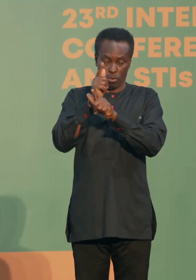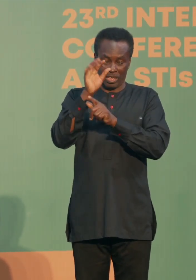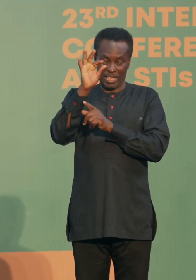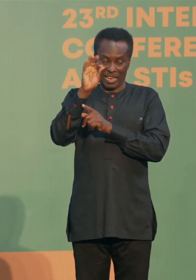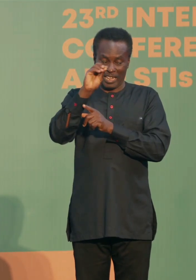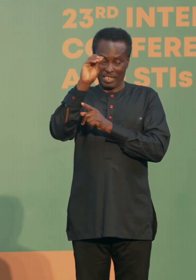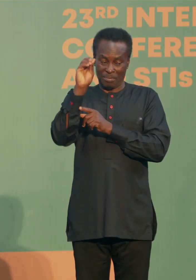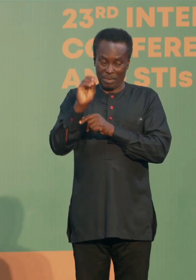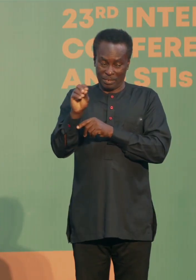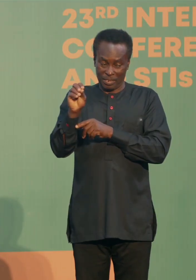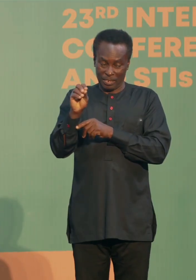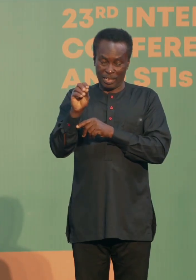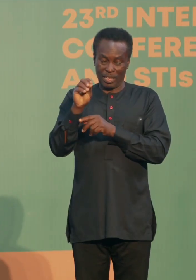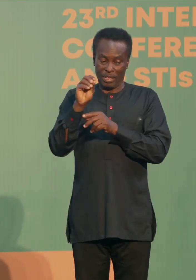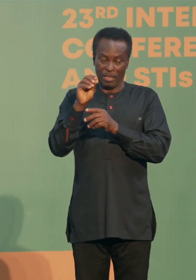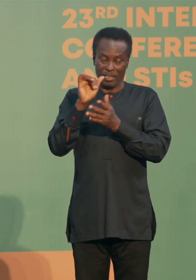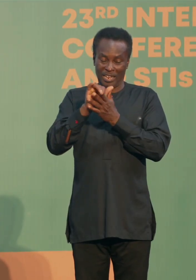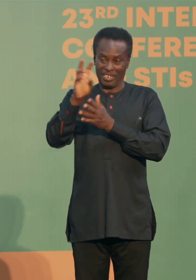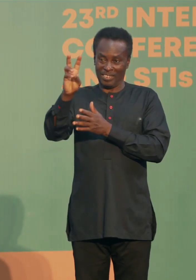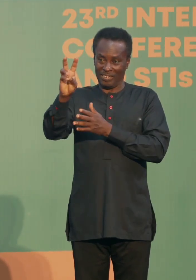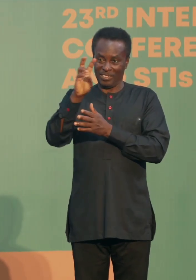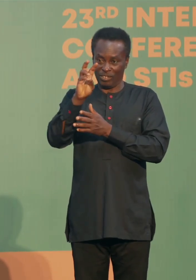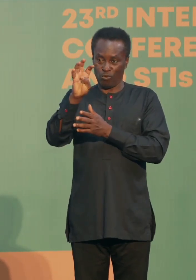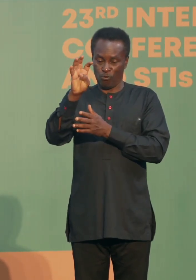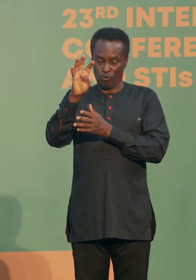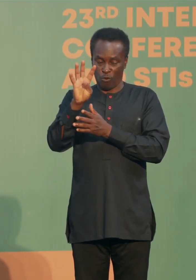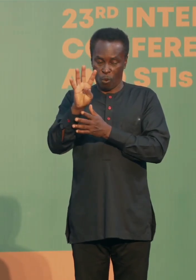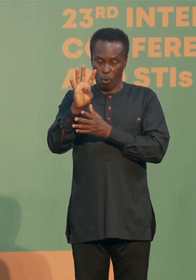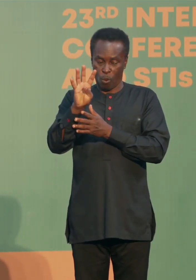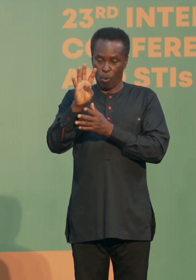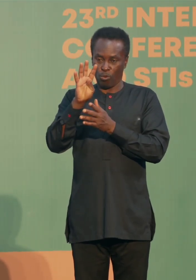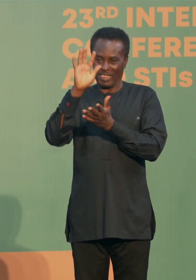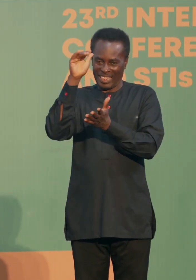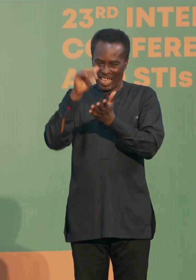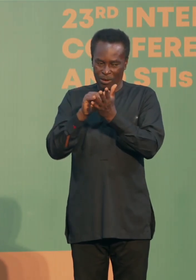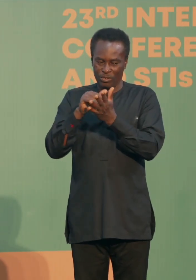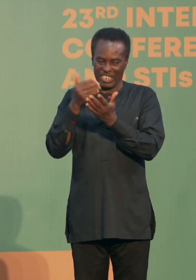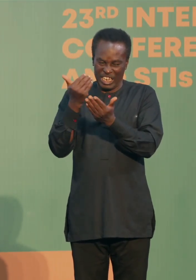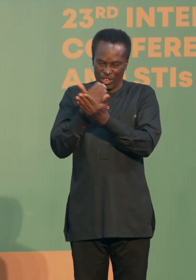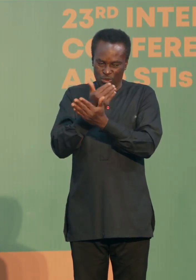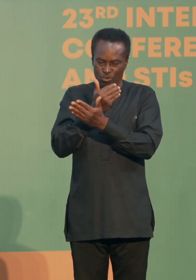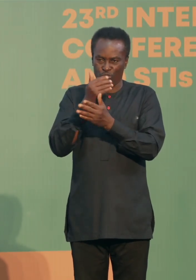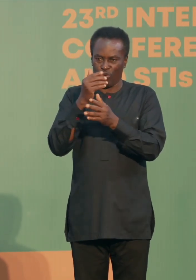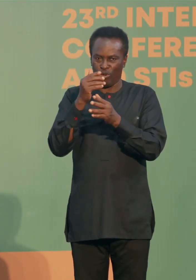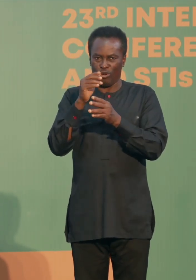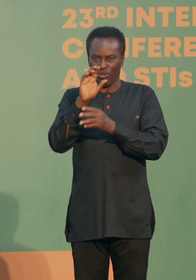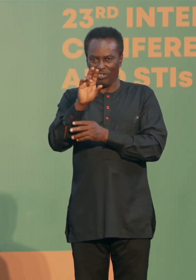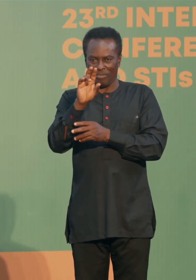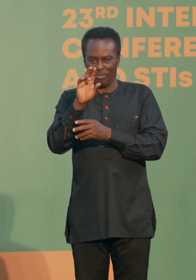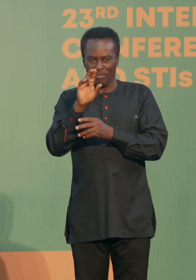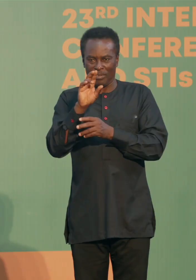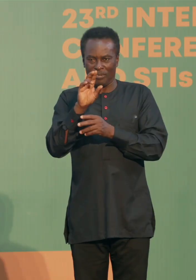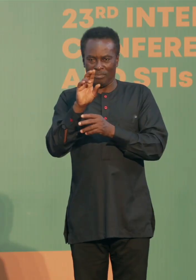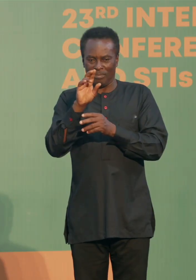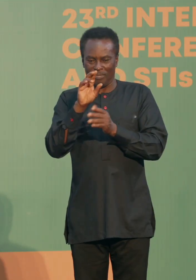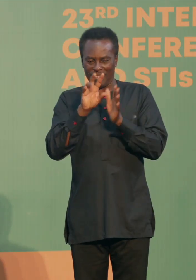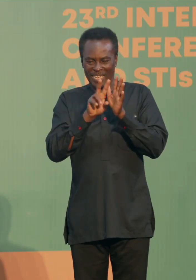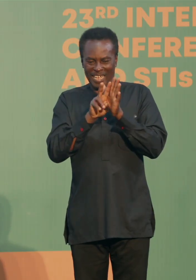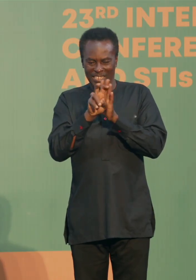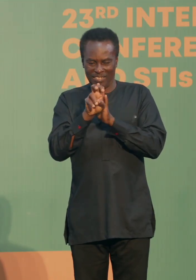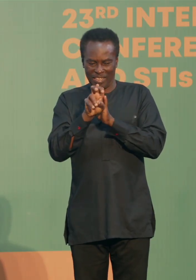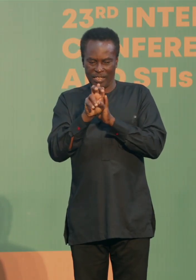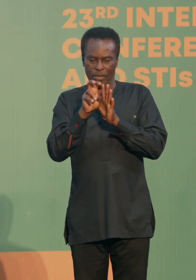were low and middle income countries. Almost 55% of those newly diagnosed die from the